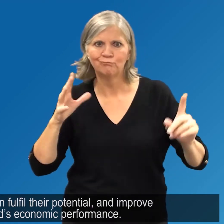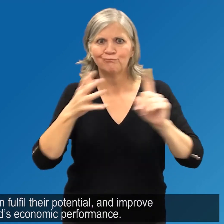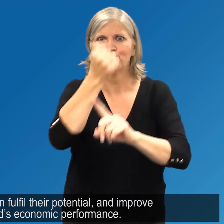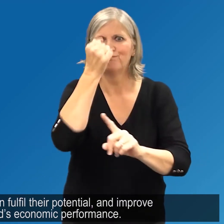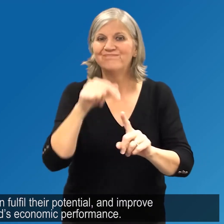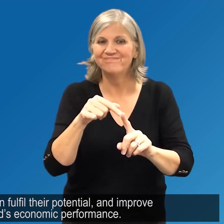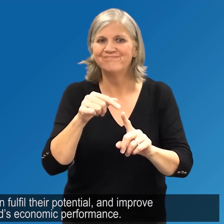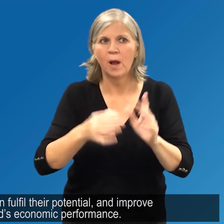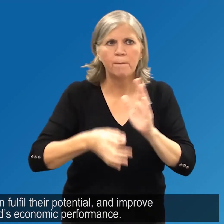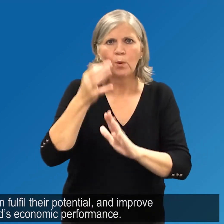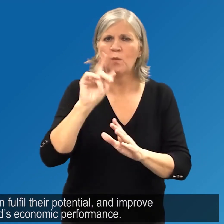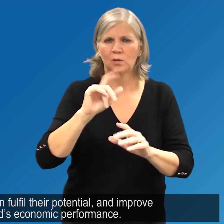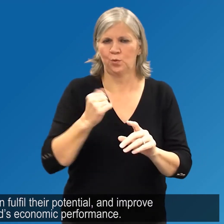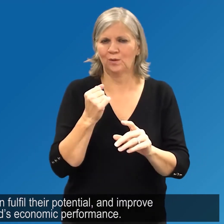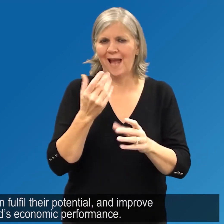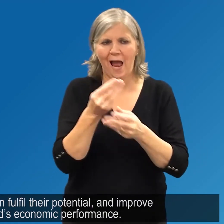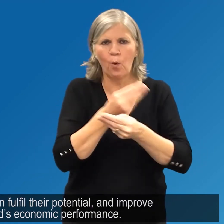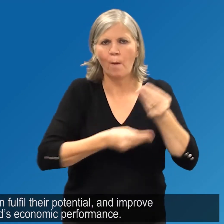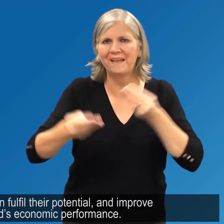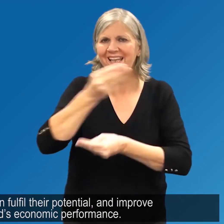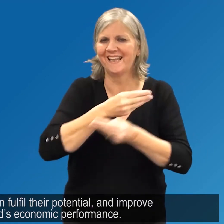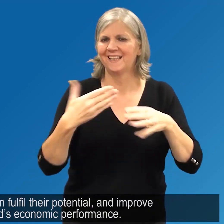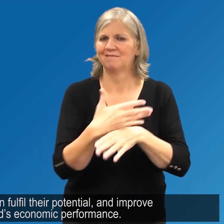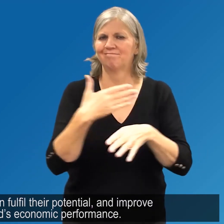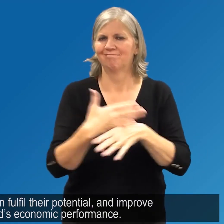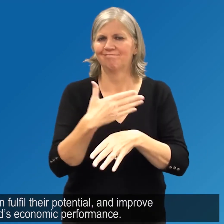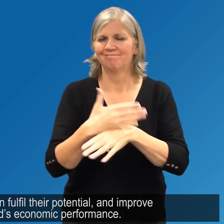their potential and improve Scotland's economic performance.